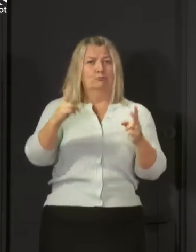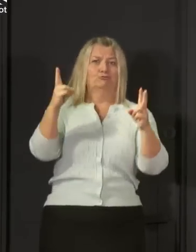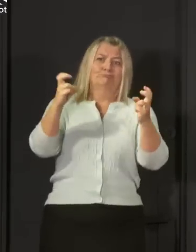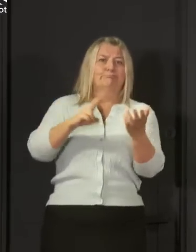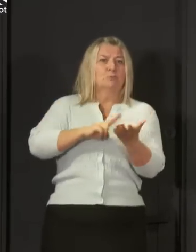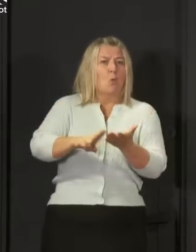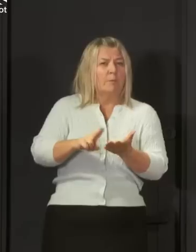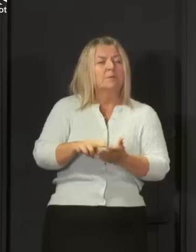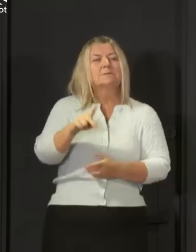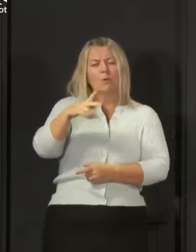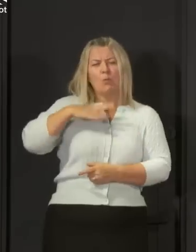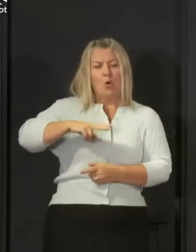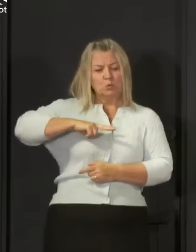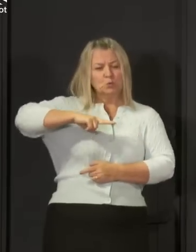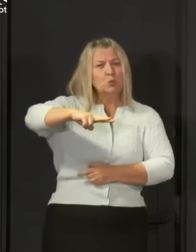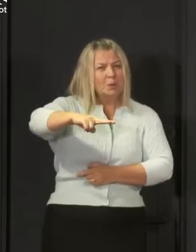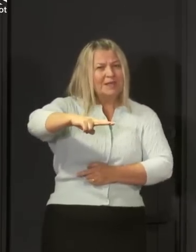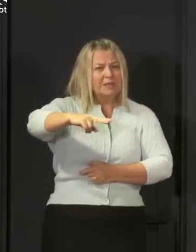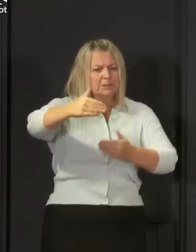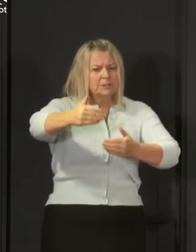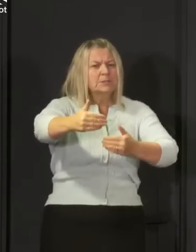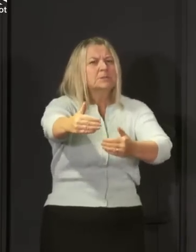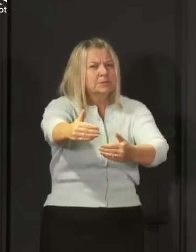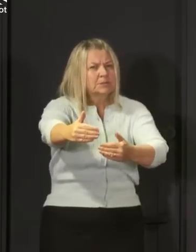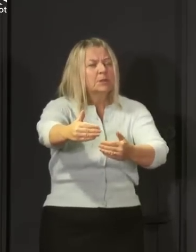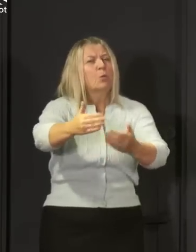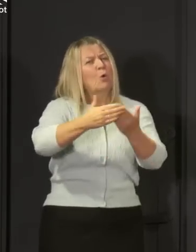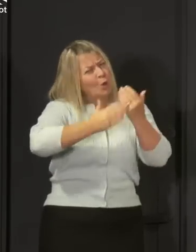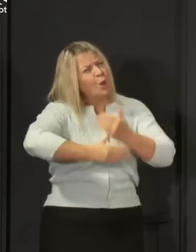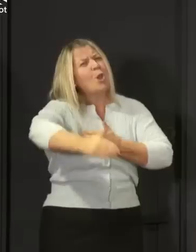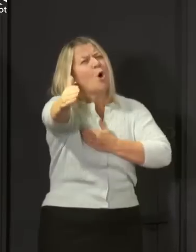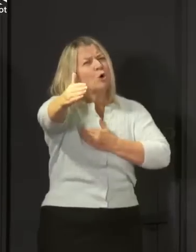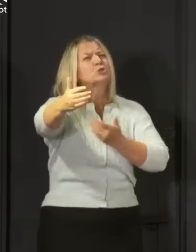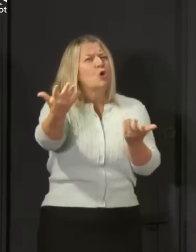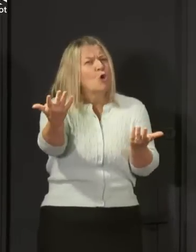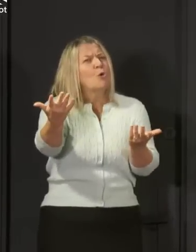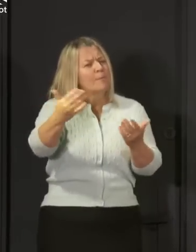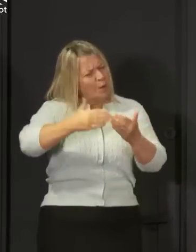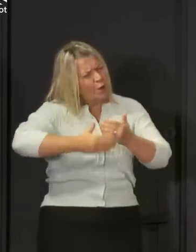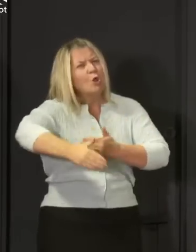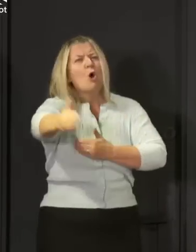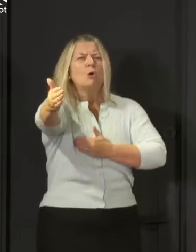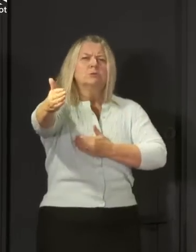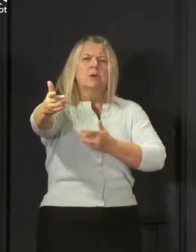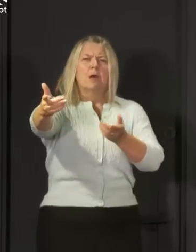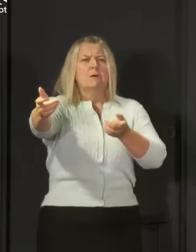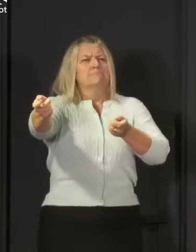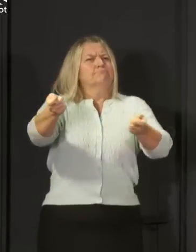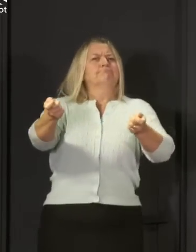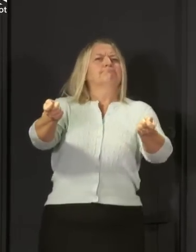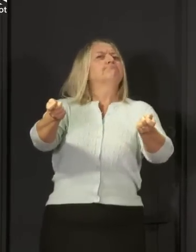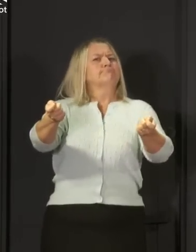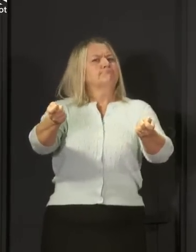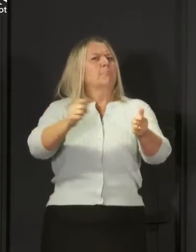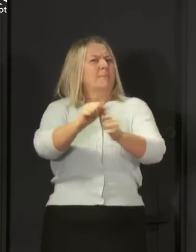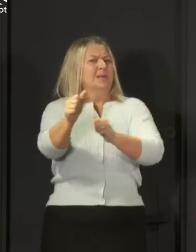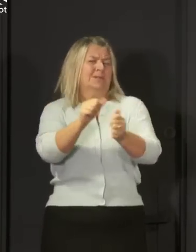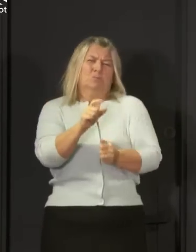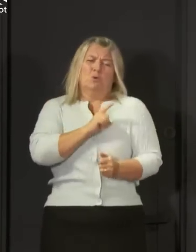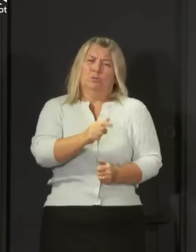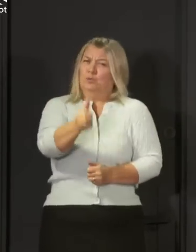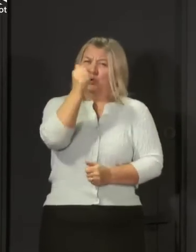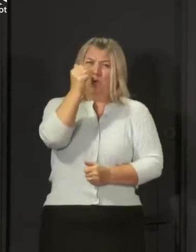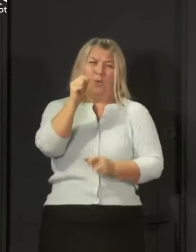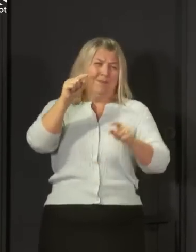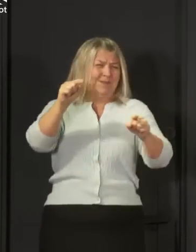the 2 weeks to secure a longer term benefit and greater resilience, as we know we will be living with this virus for some